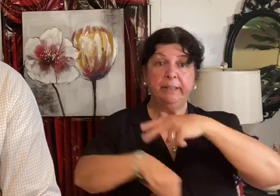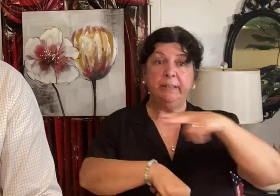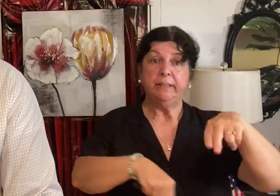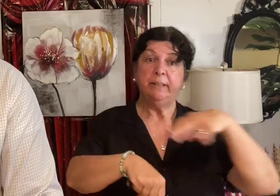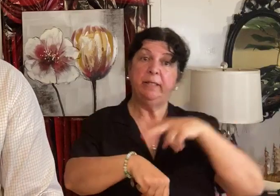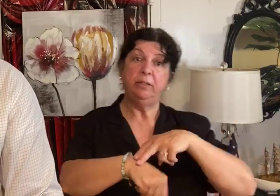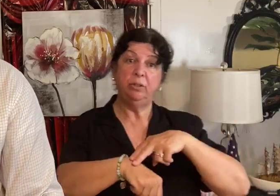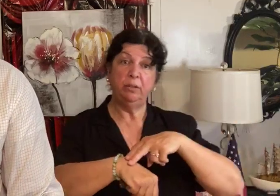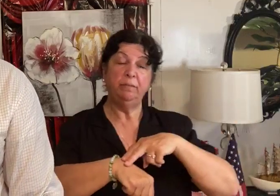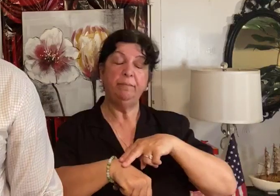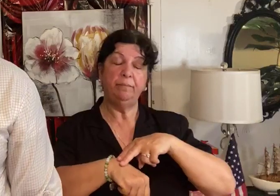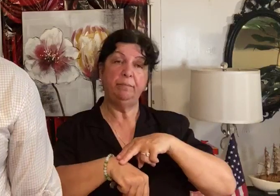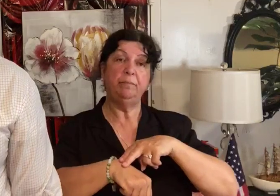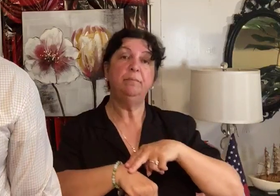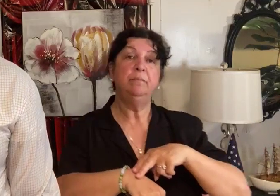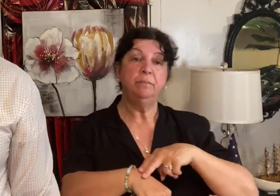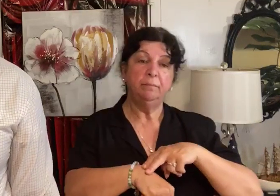nation,